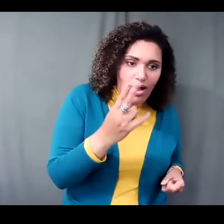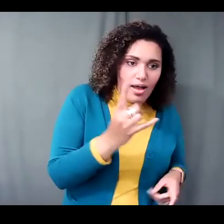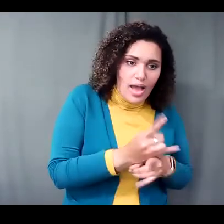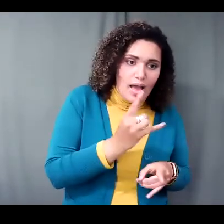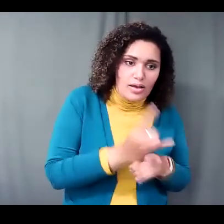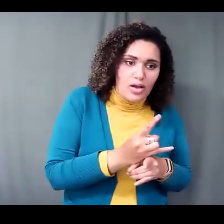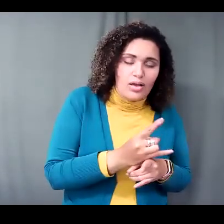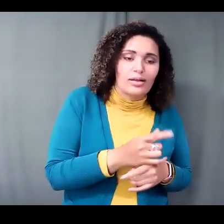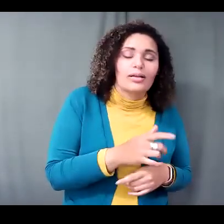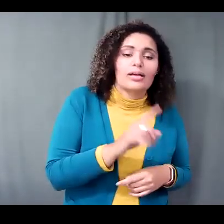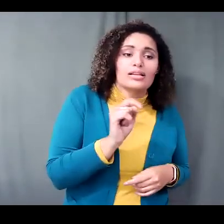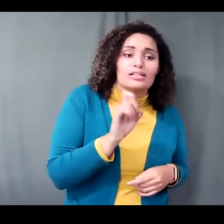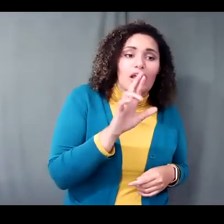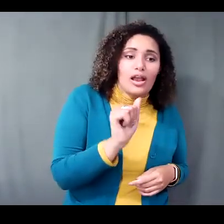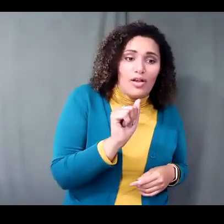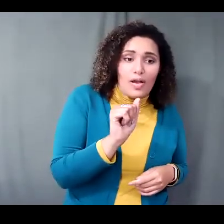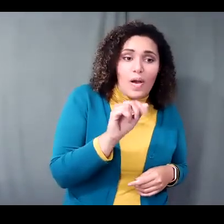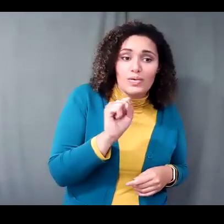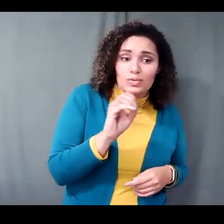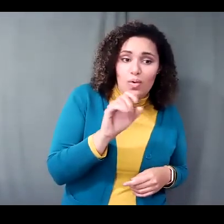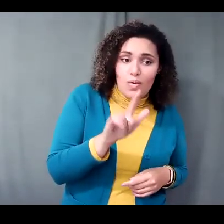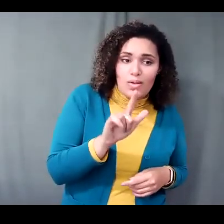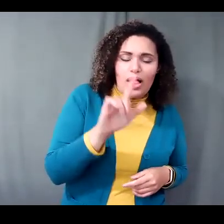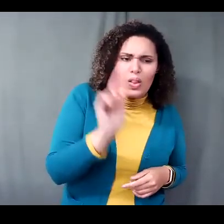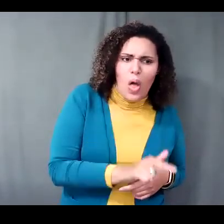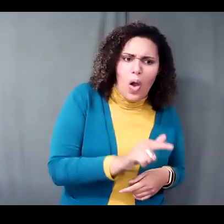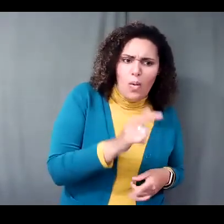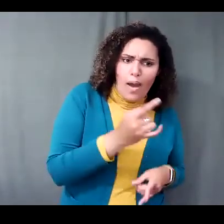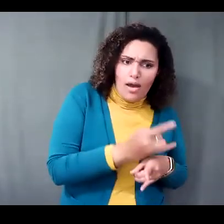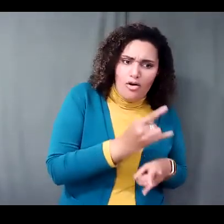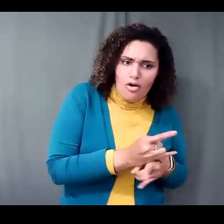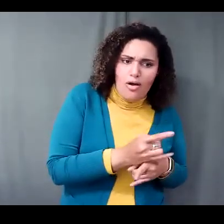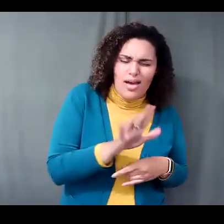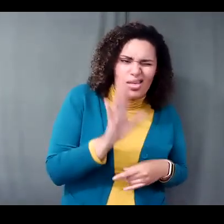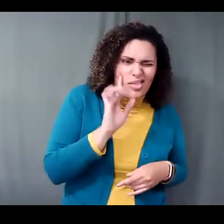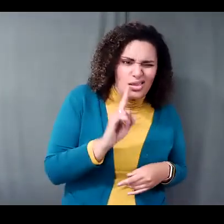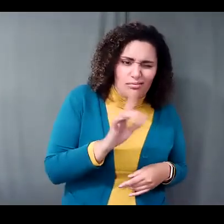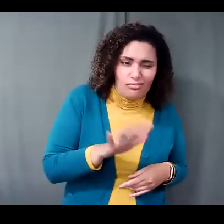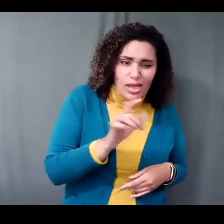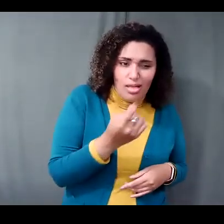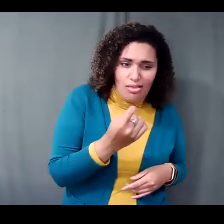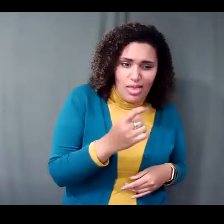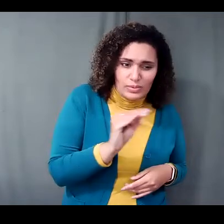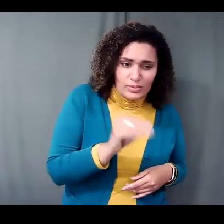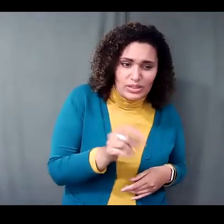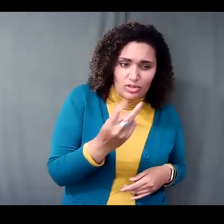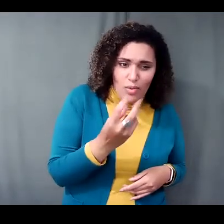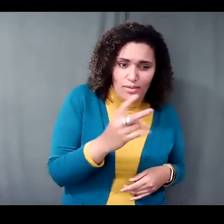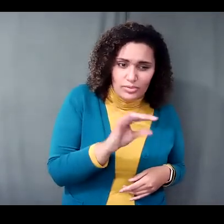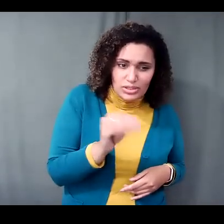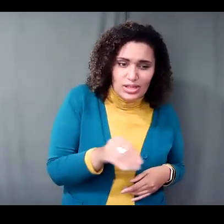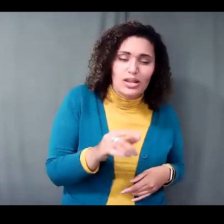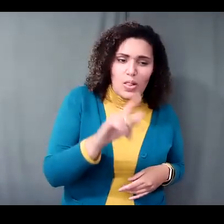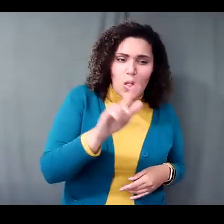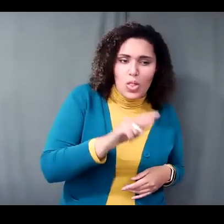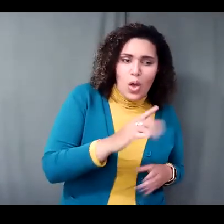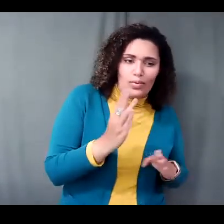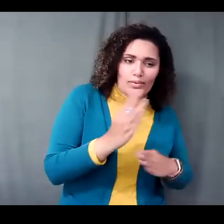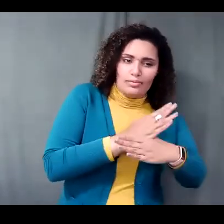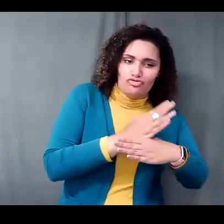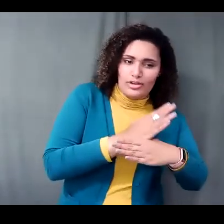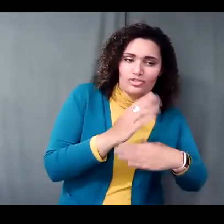our what's the right word? Like what we're going after, I guess, what we're trying to recreate. And so the idea there is